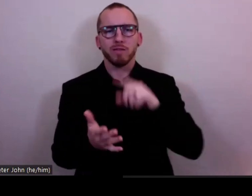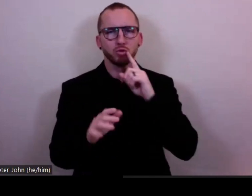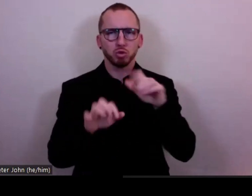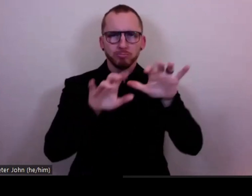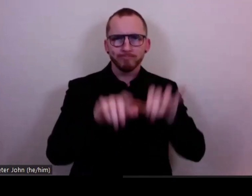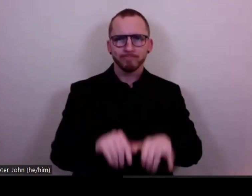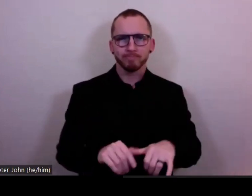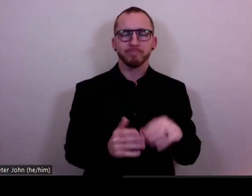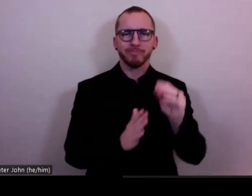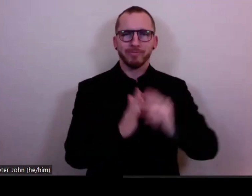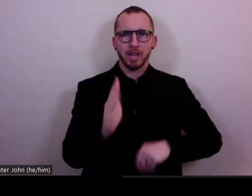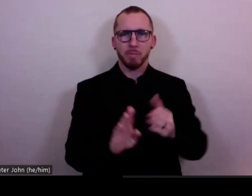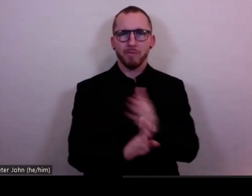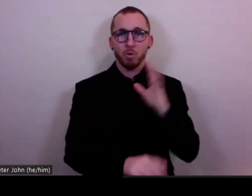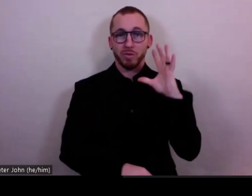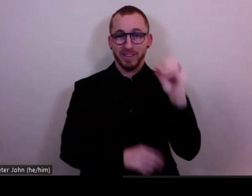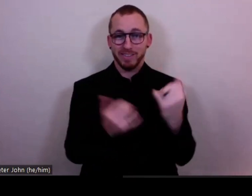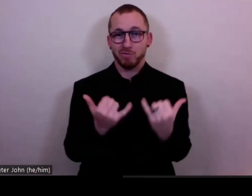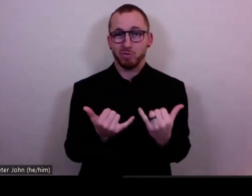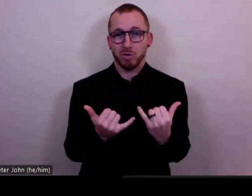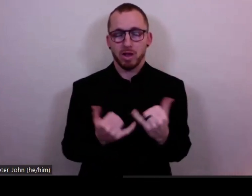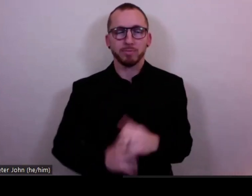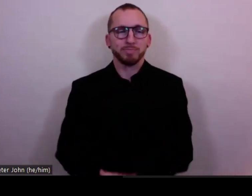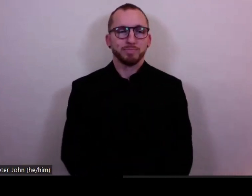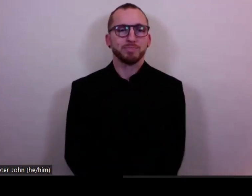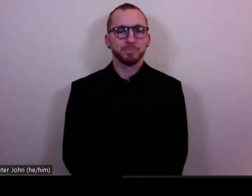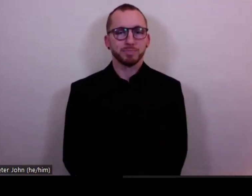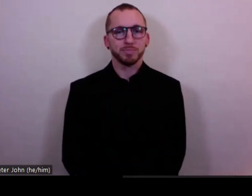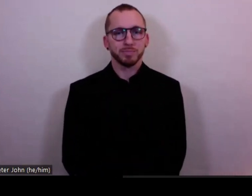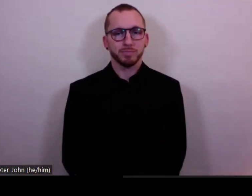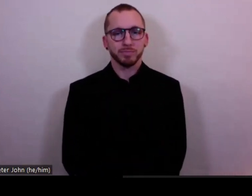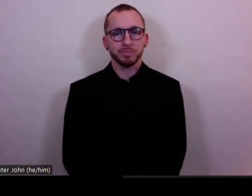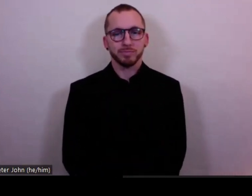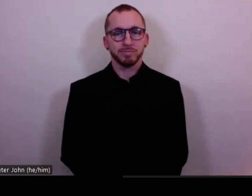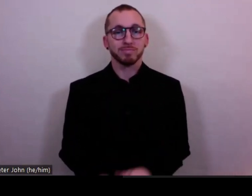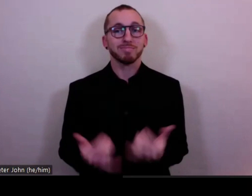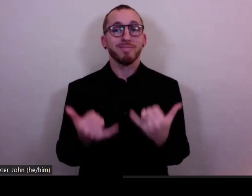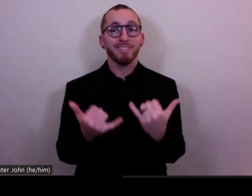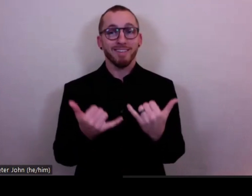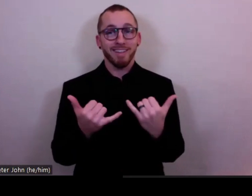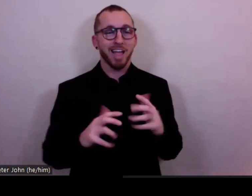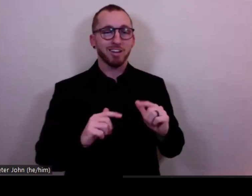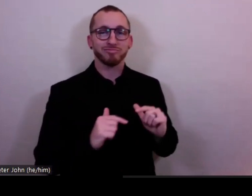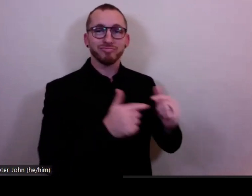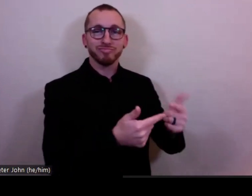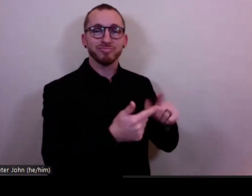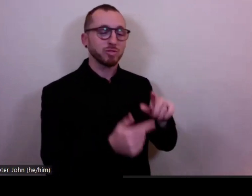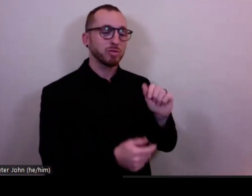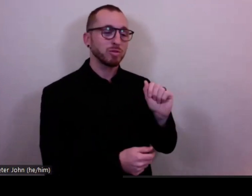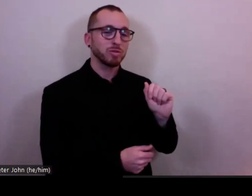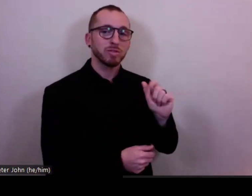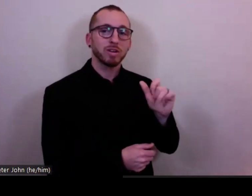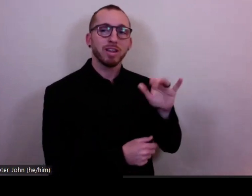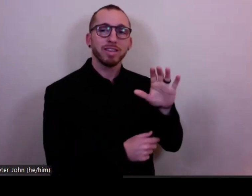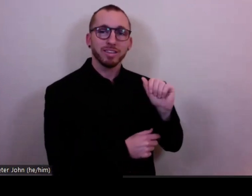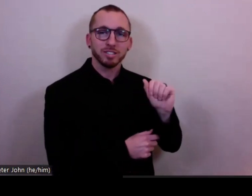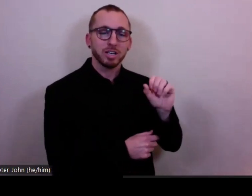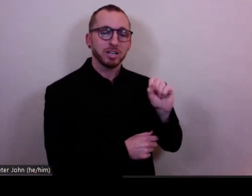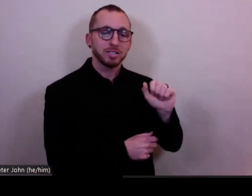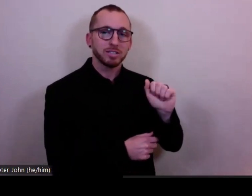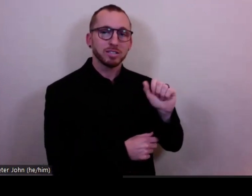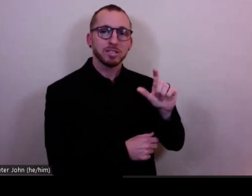So now I have the pleasure of handing over our welcoming to Alisha Saulsbury, who is Mitchell Behavioral